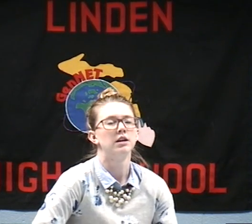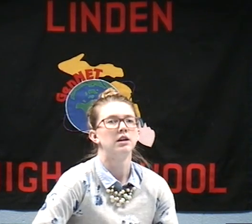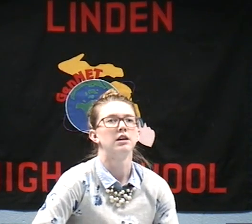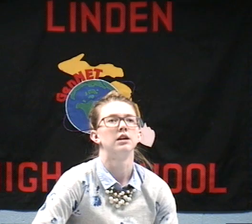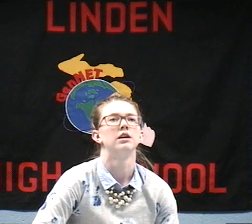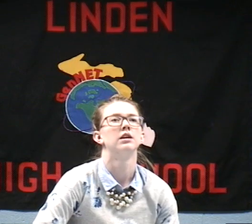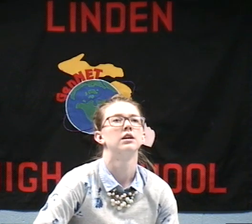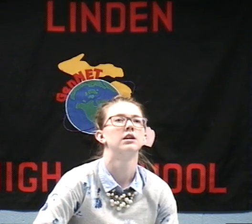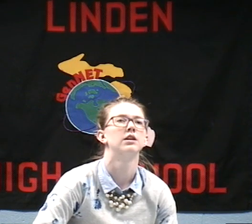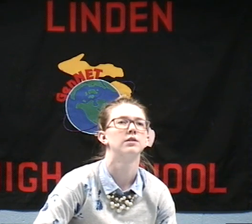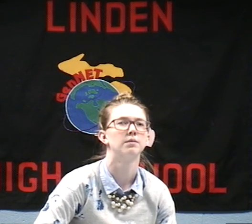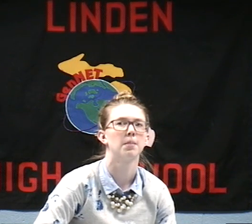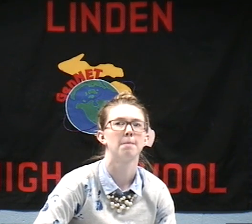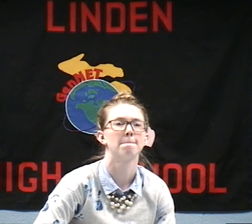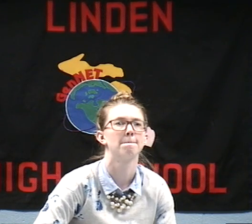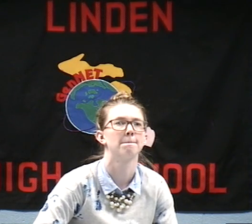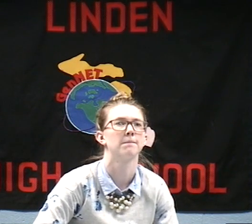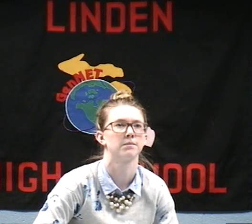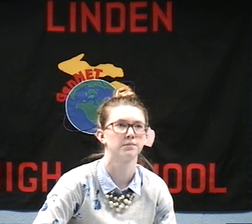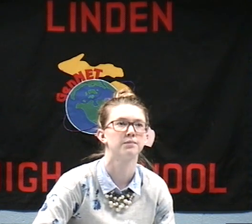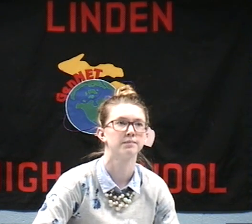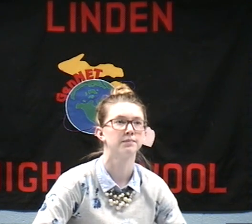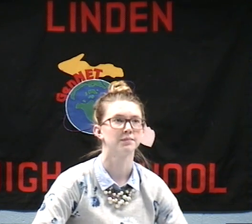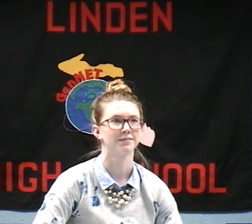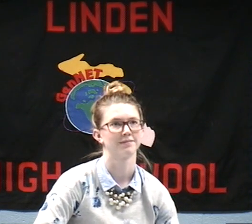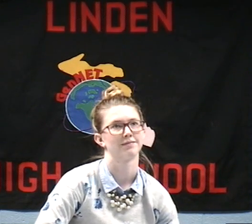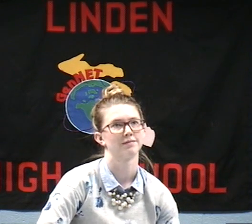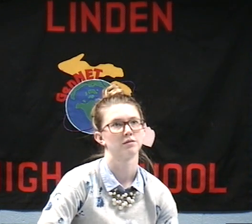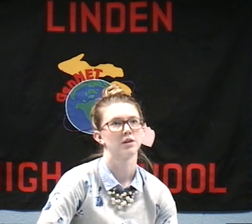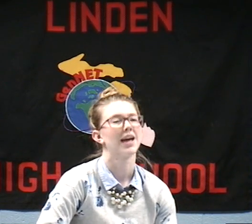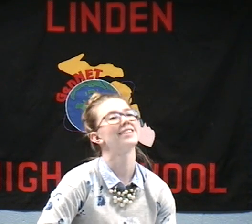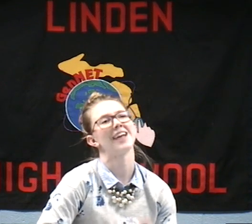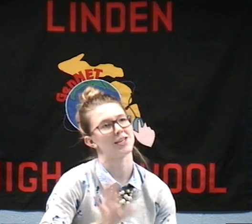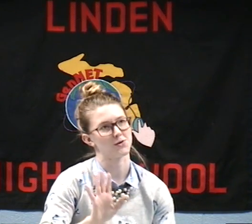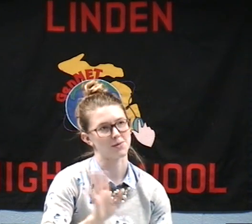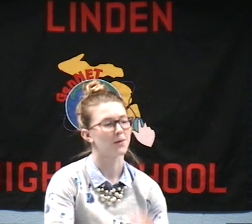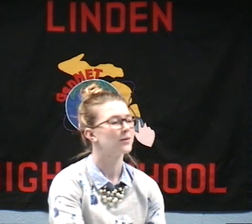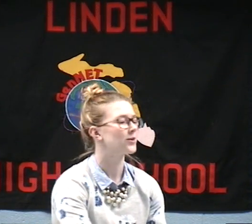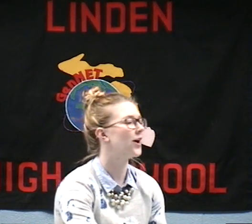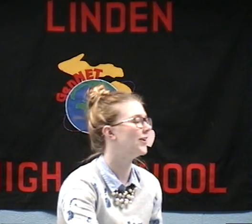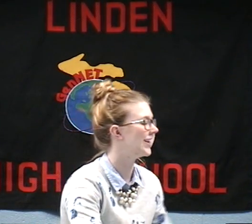It's not due tomorrow. So